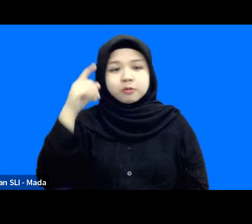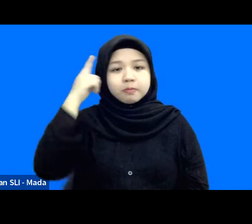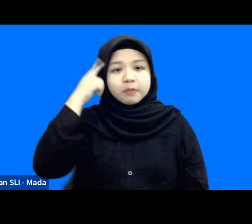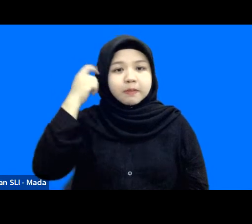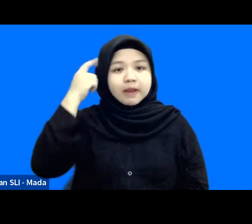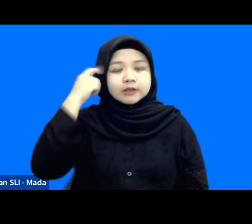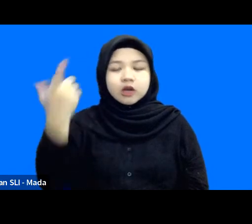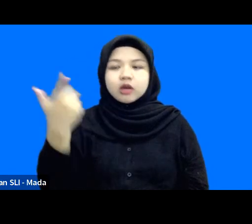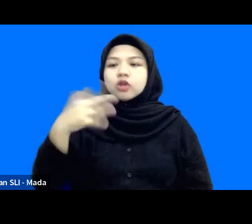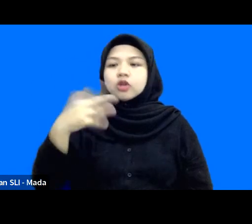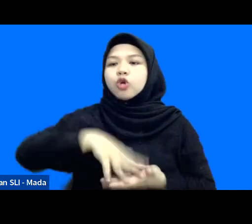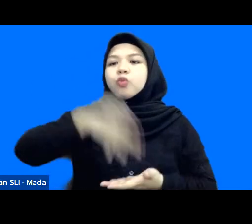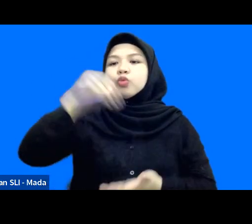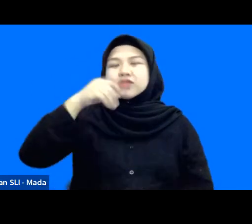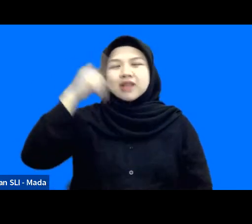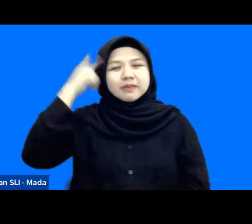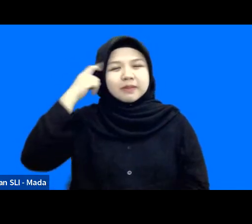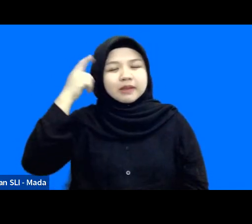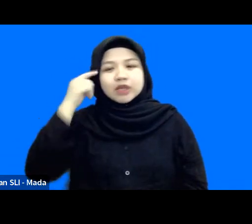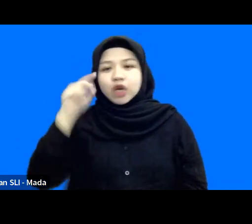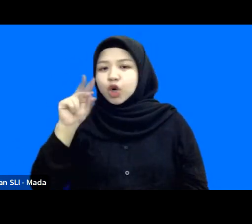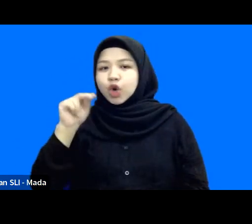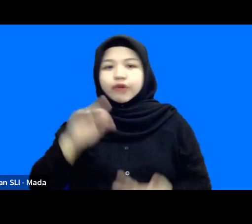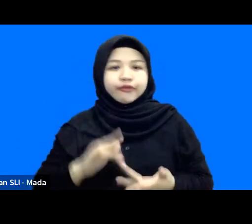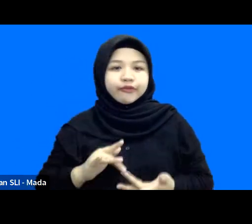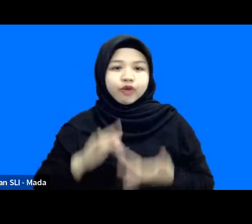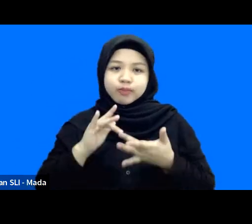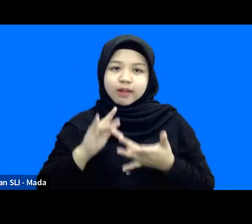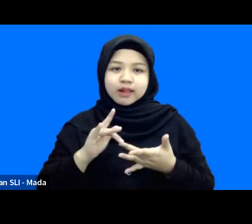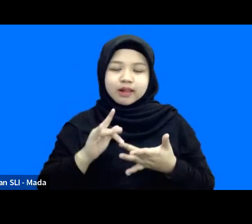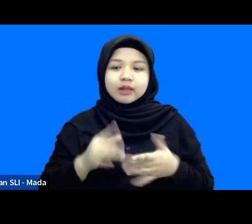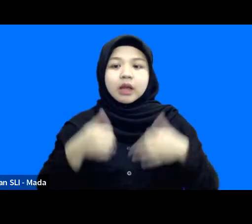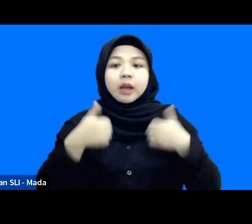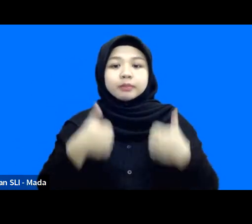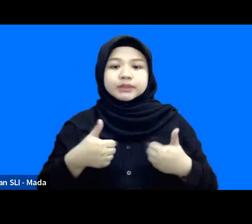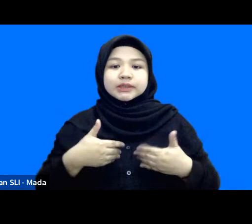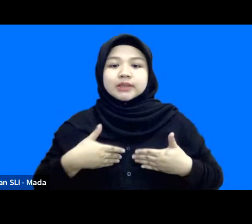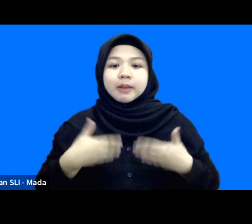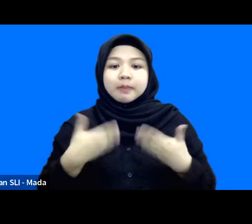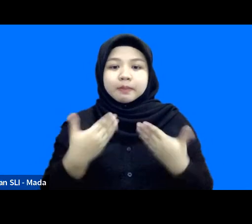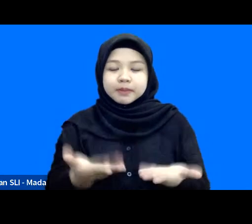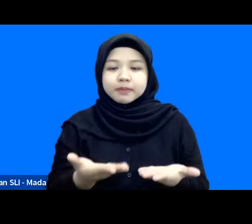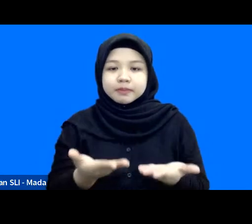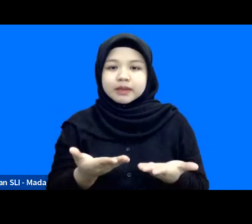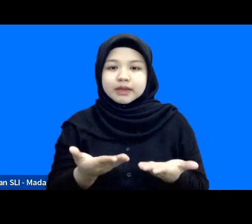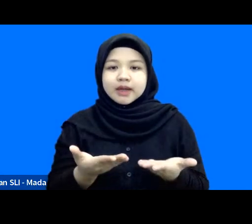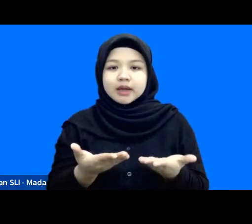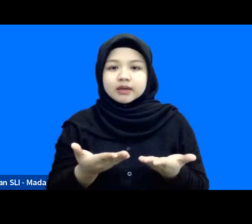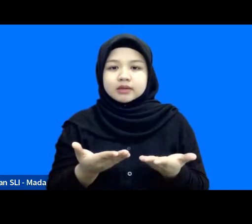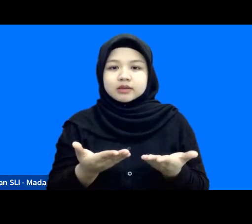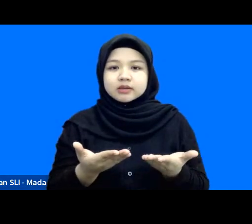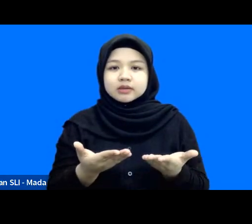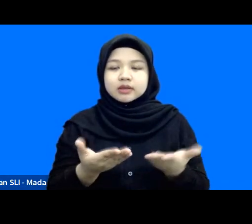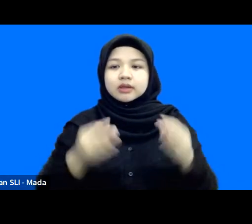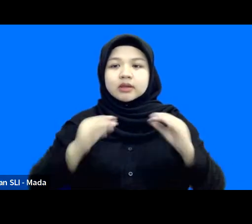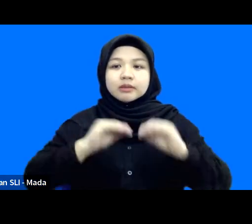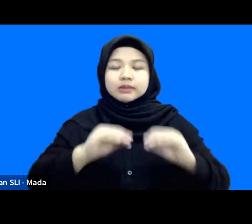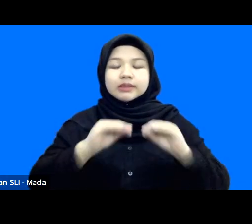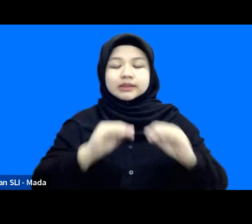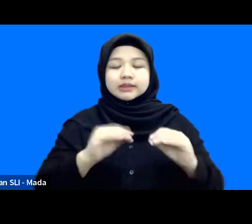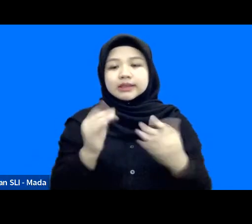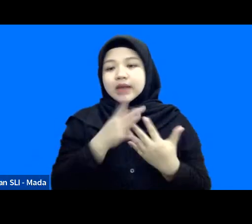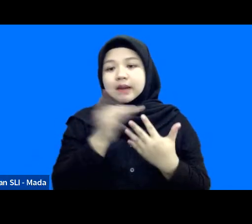can provide not only second chance education, but also alternative education, because we believe that there